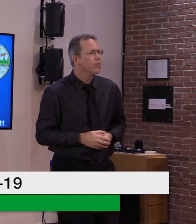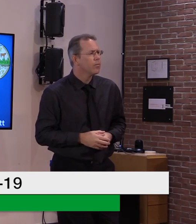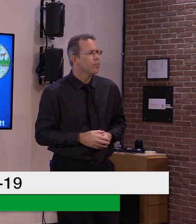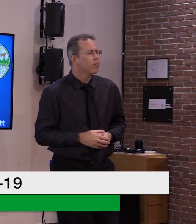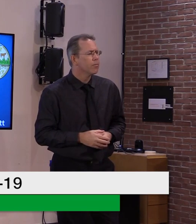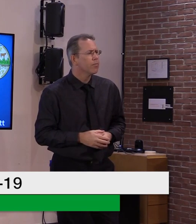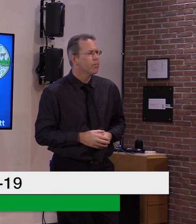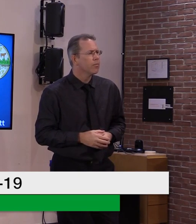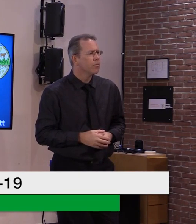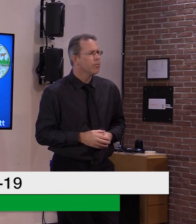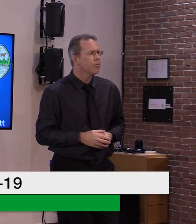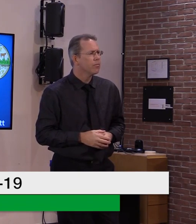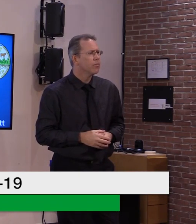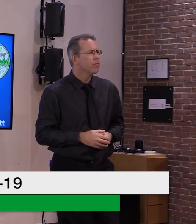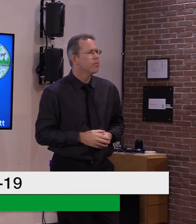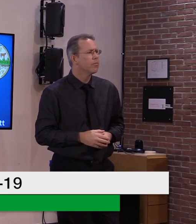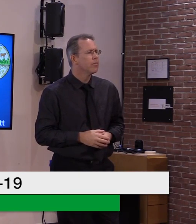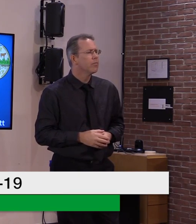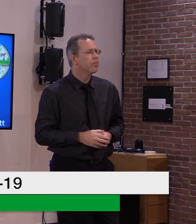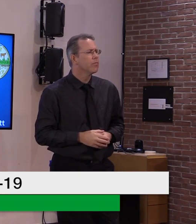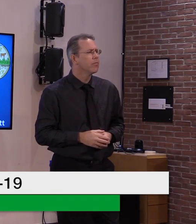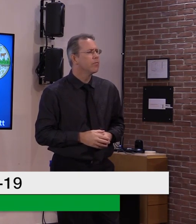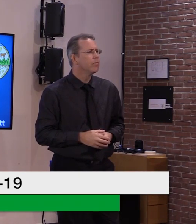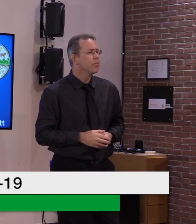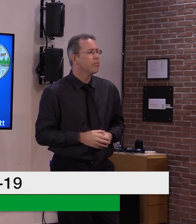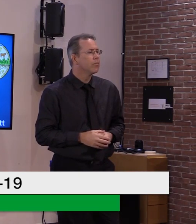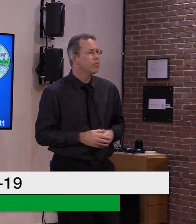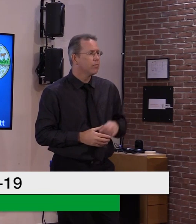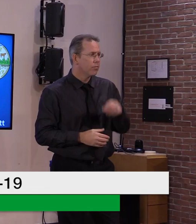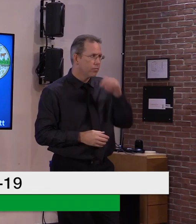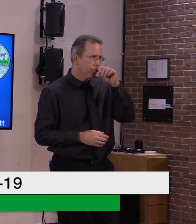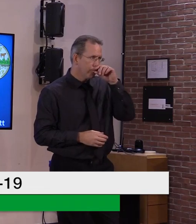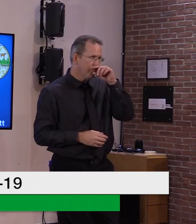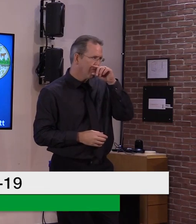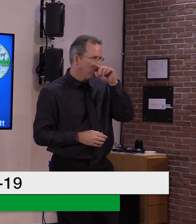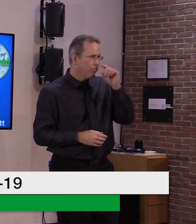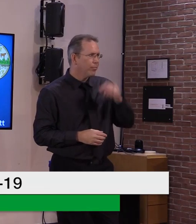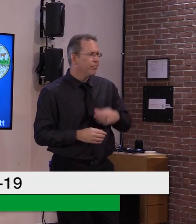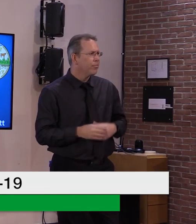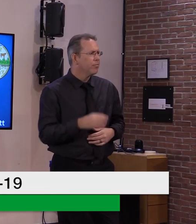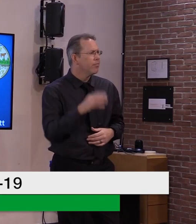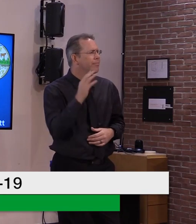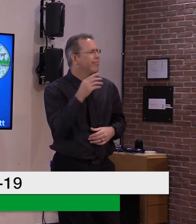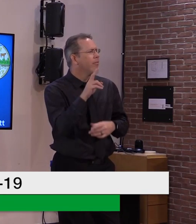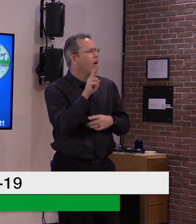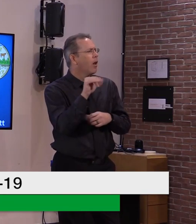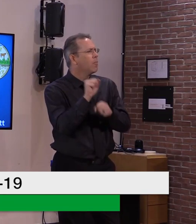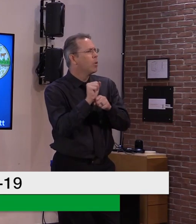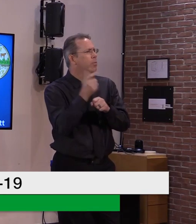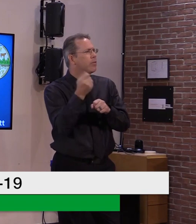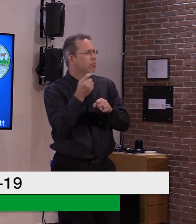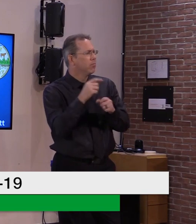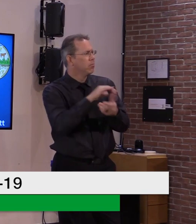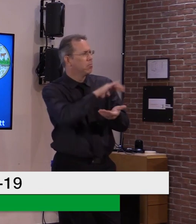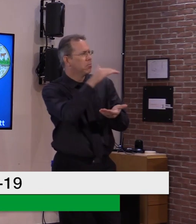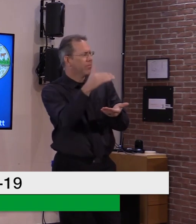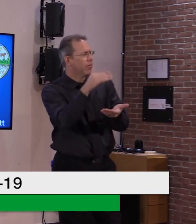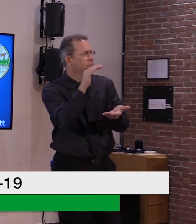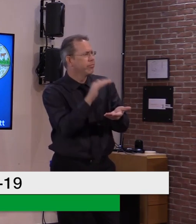000 people could drop off the unemployment rolls due to the um